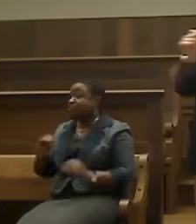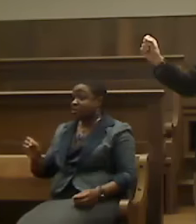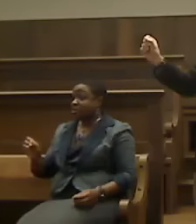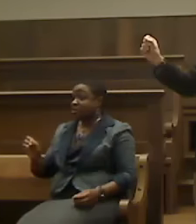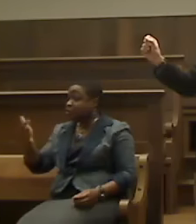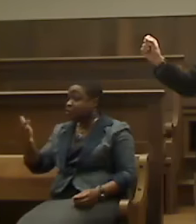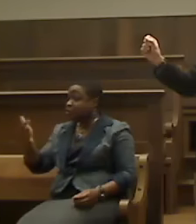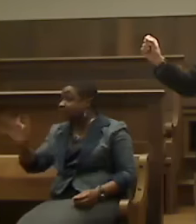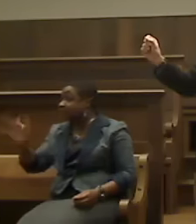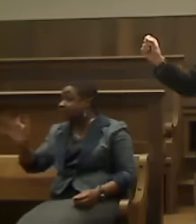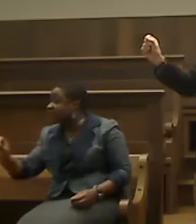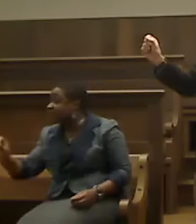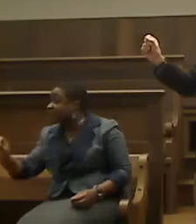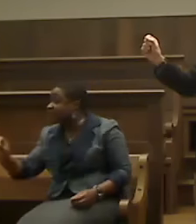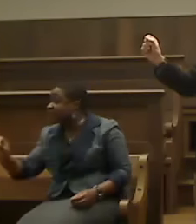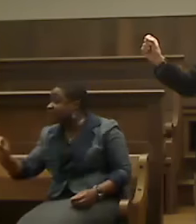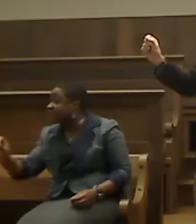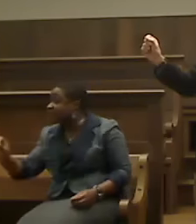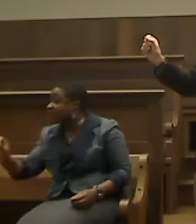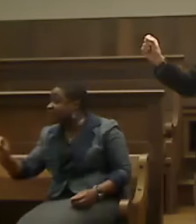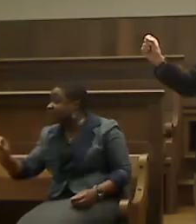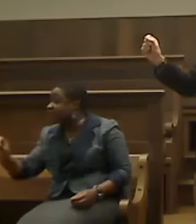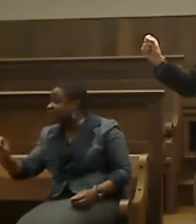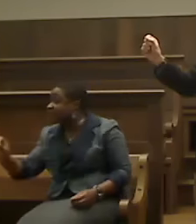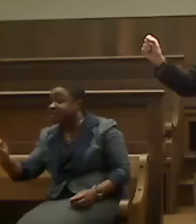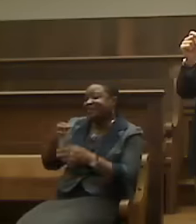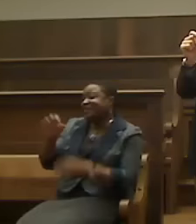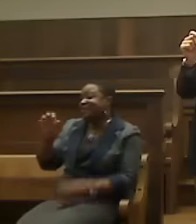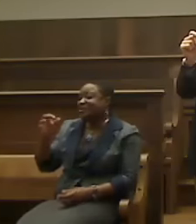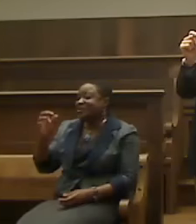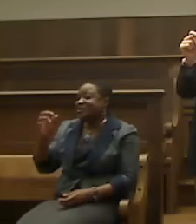pigs. No dairy-free cows.